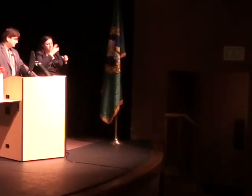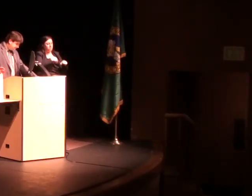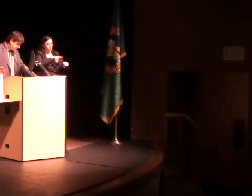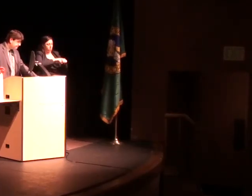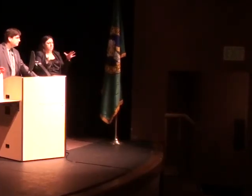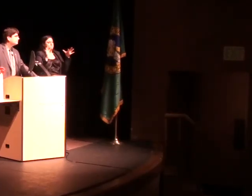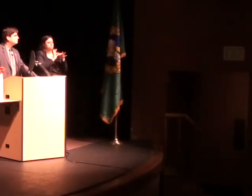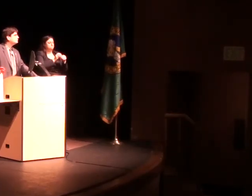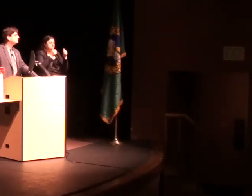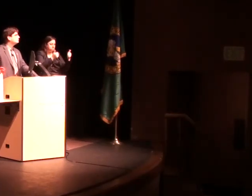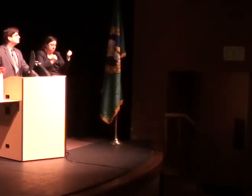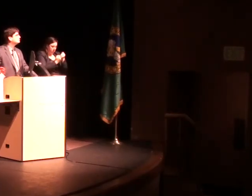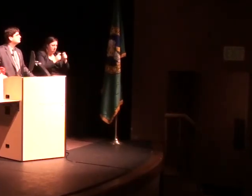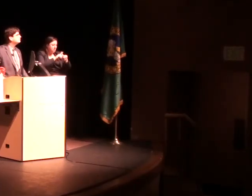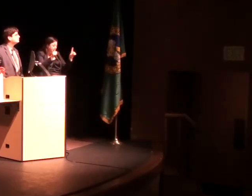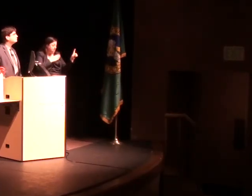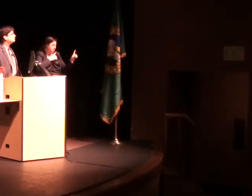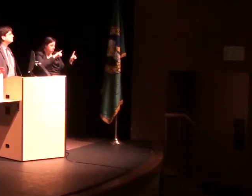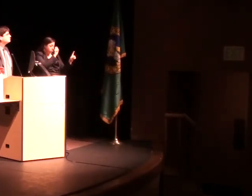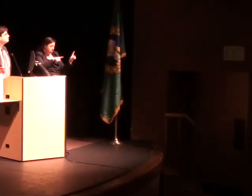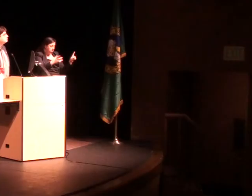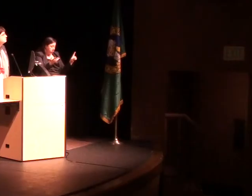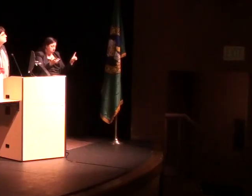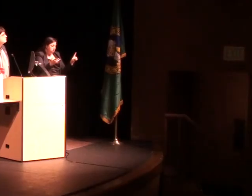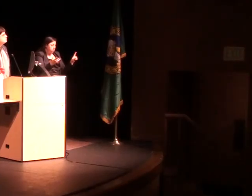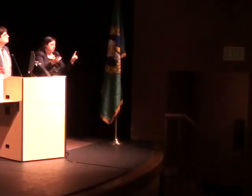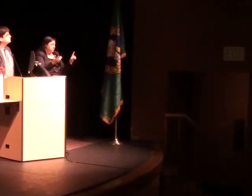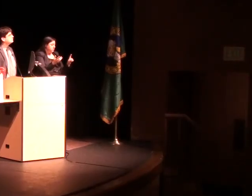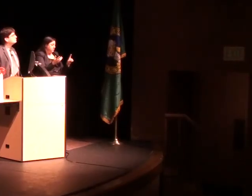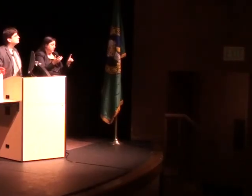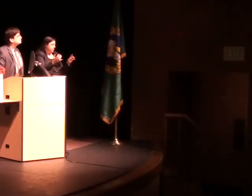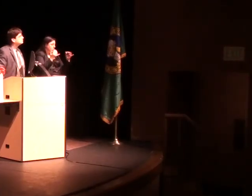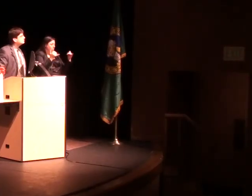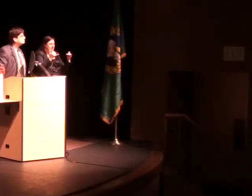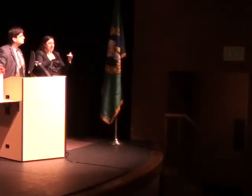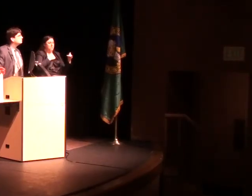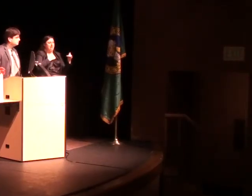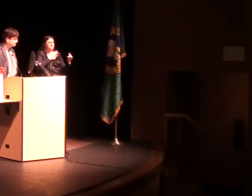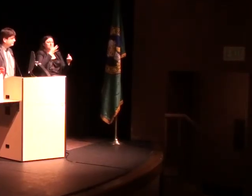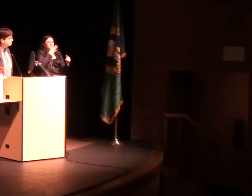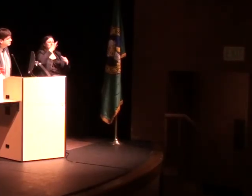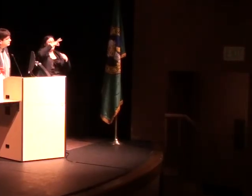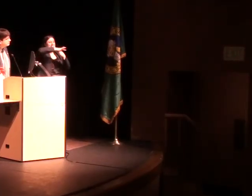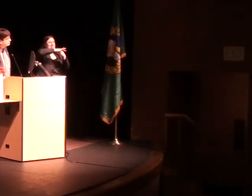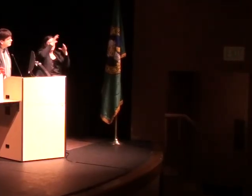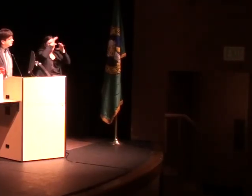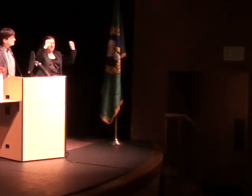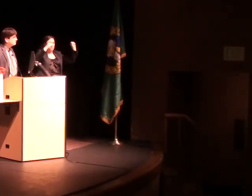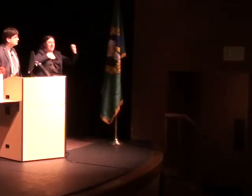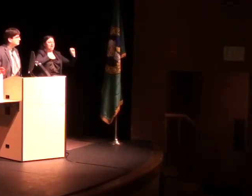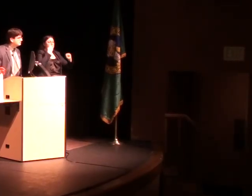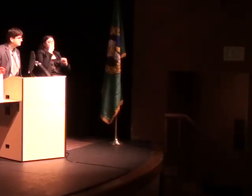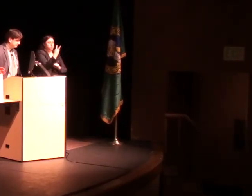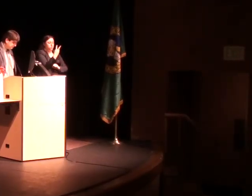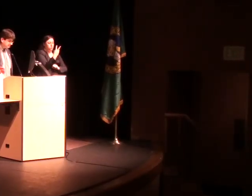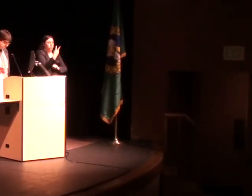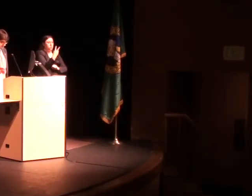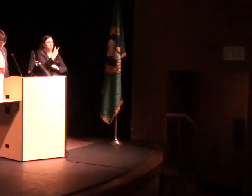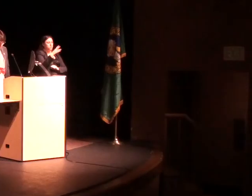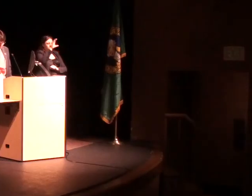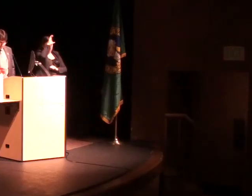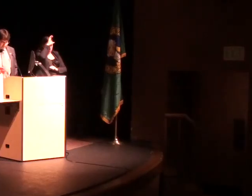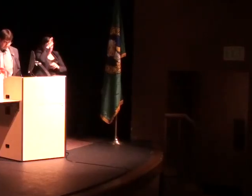But I guess my question I want to ask is, right now we have a presidential election and we have two Cuban-Americans, Ted Cruz and